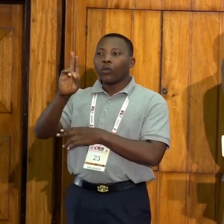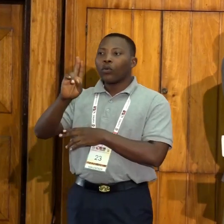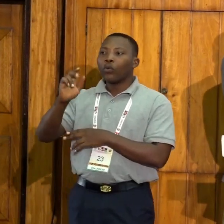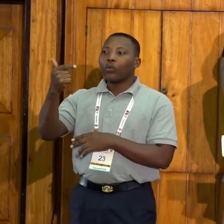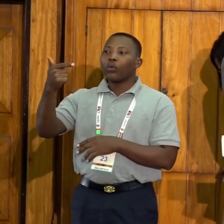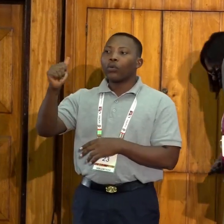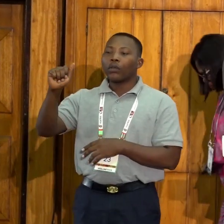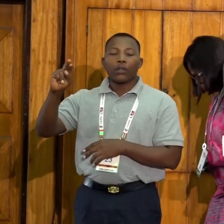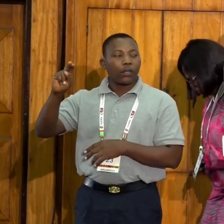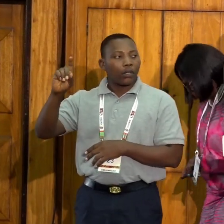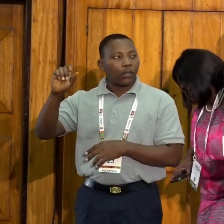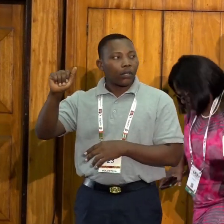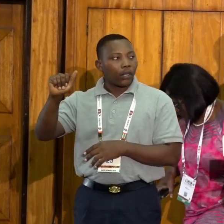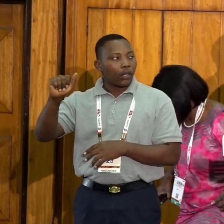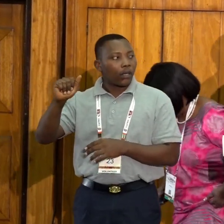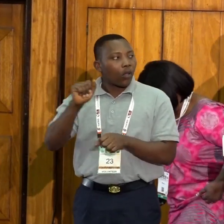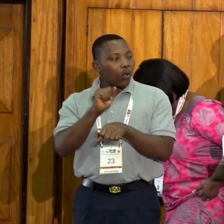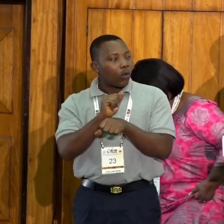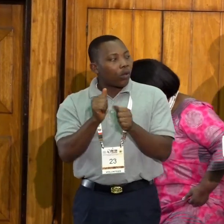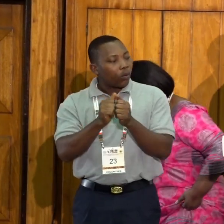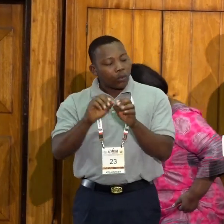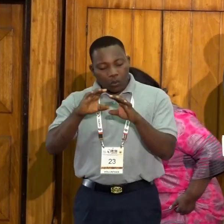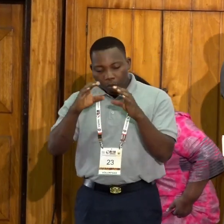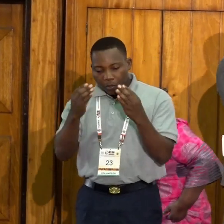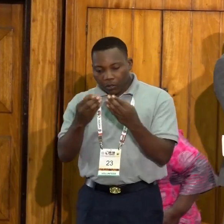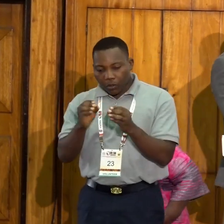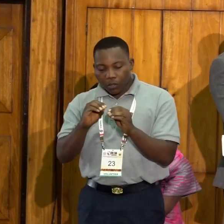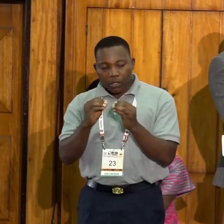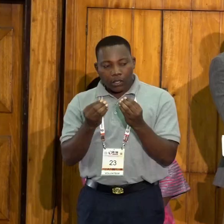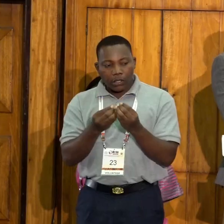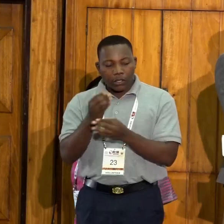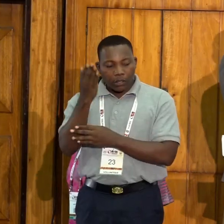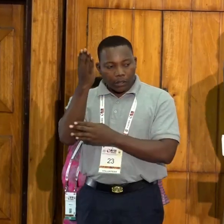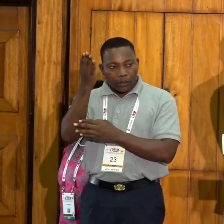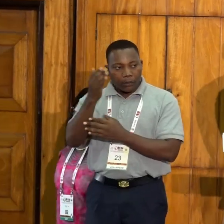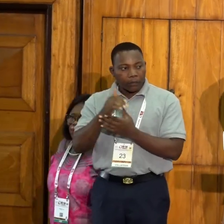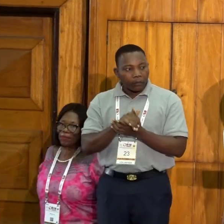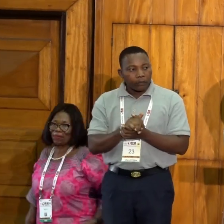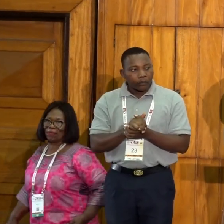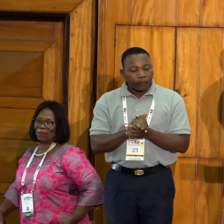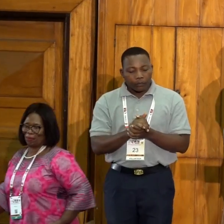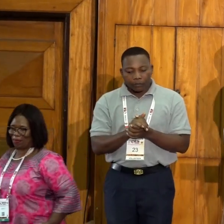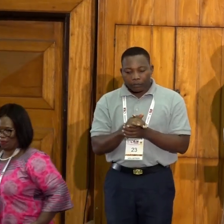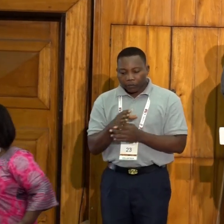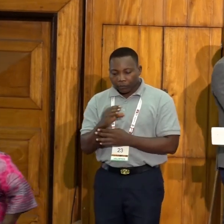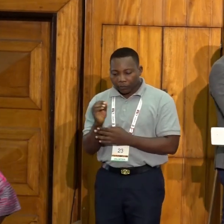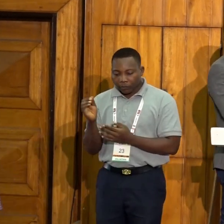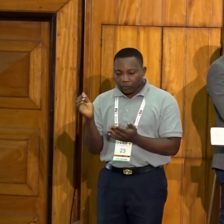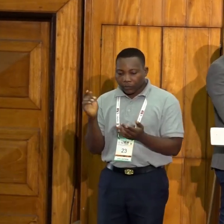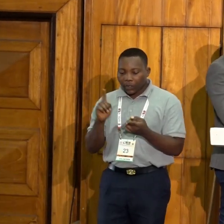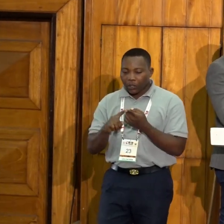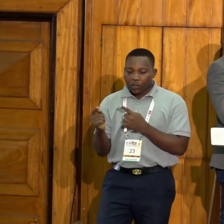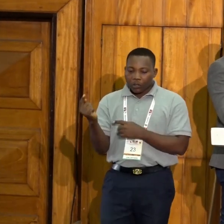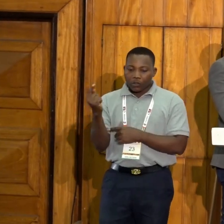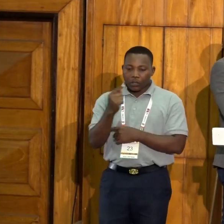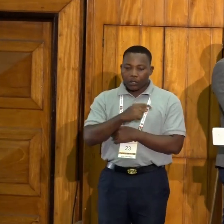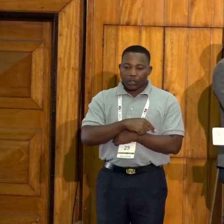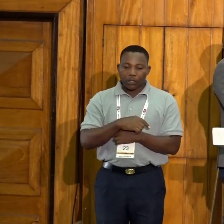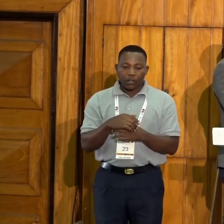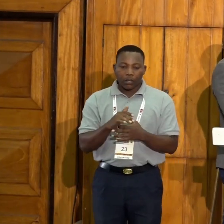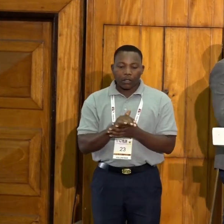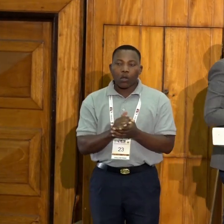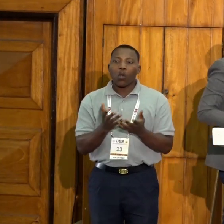with Anchoring Communities Uganda. It's an organization based in Uganda. And today I'll